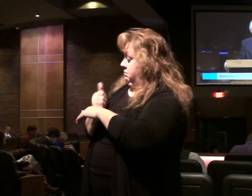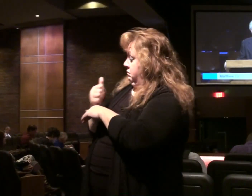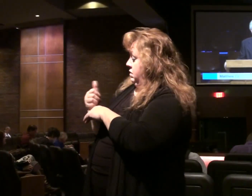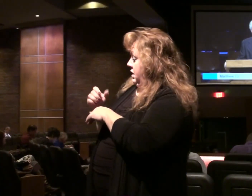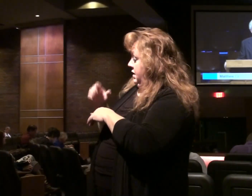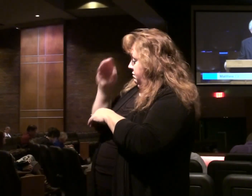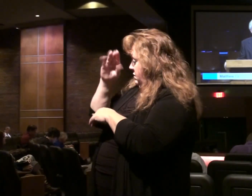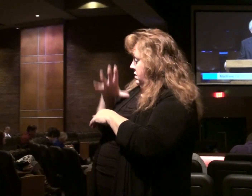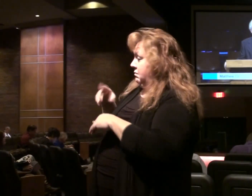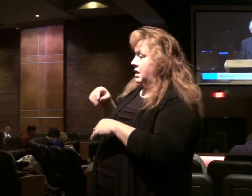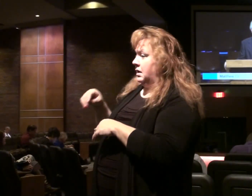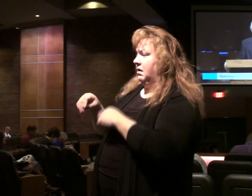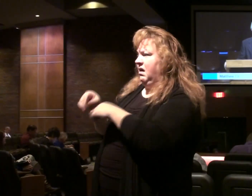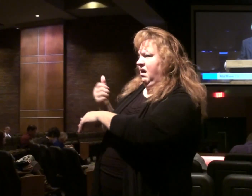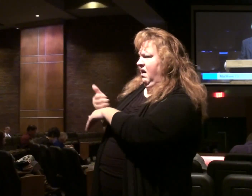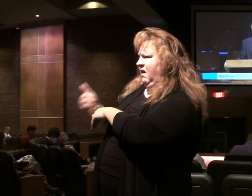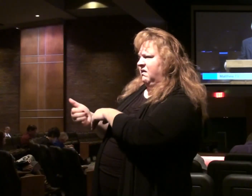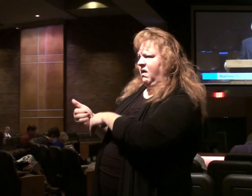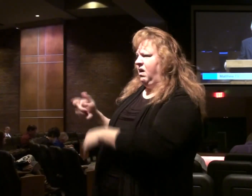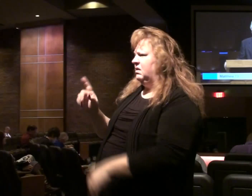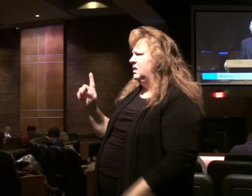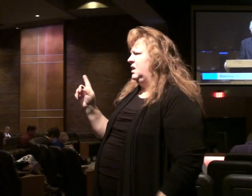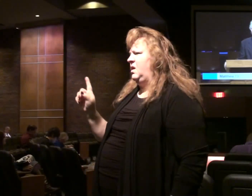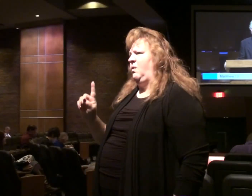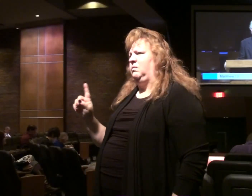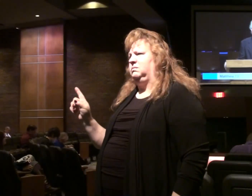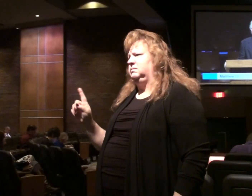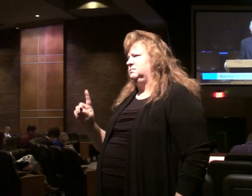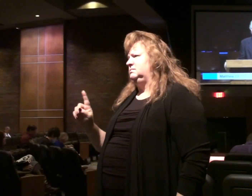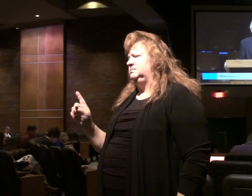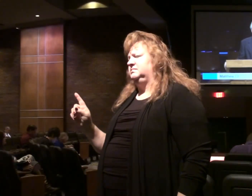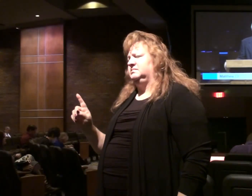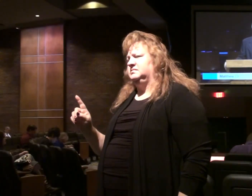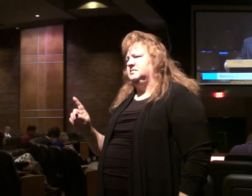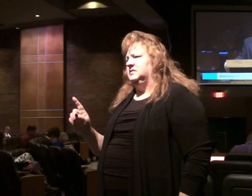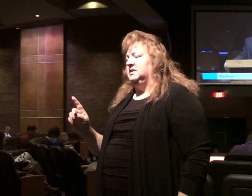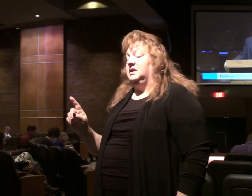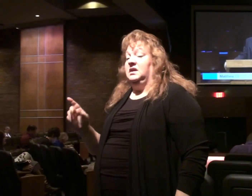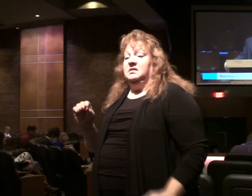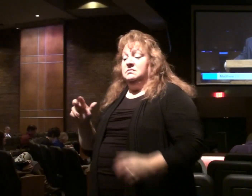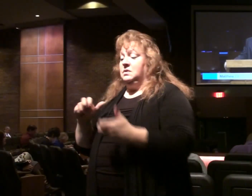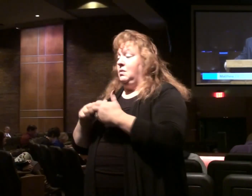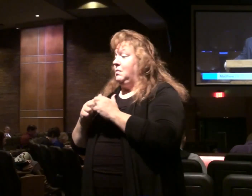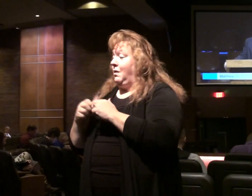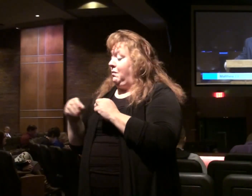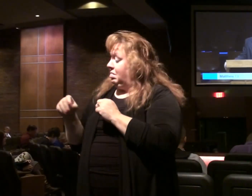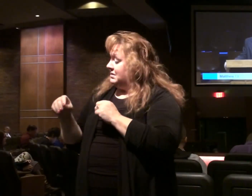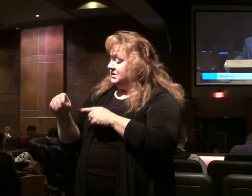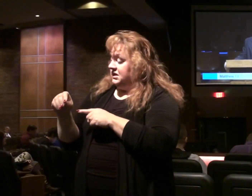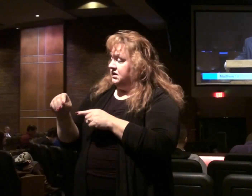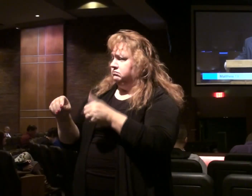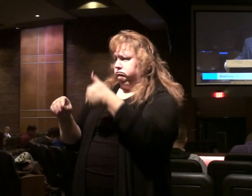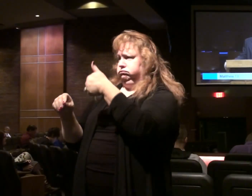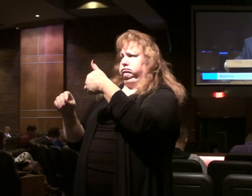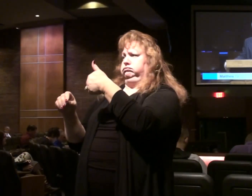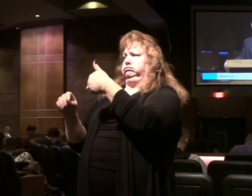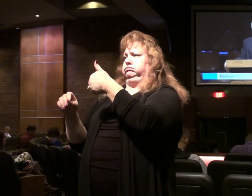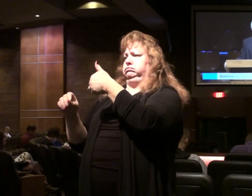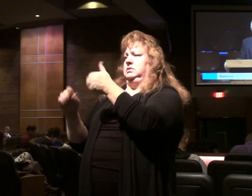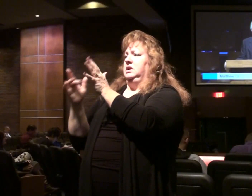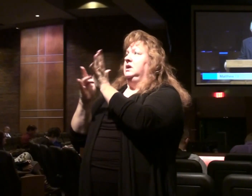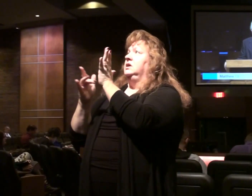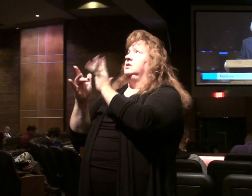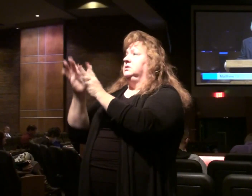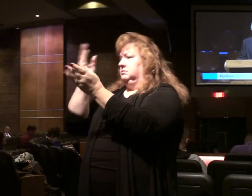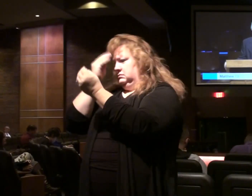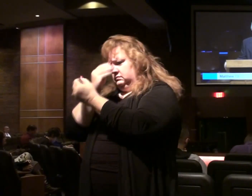with Christ. You're not going to say it was the sower's fault for not doing something. There's no problem with the seed. We start with Christ